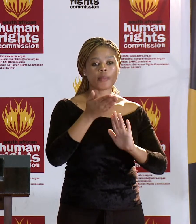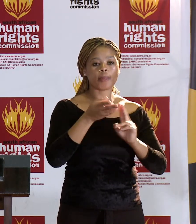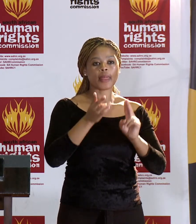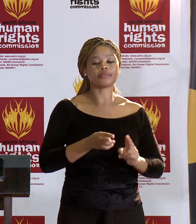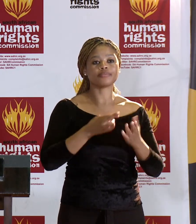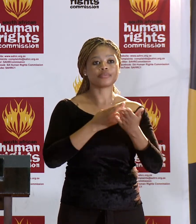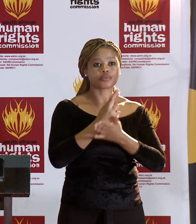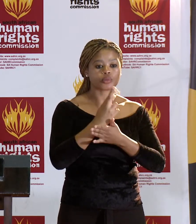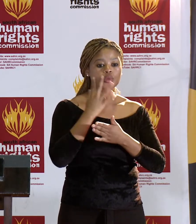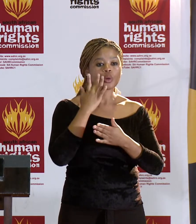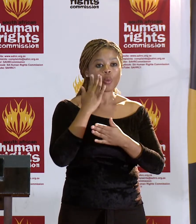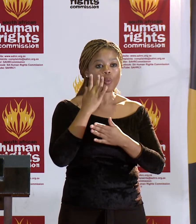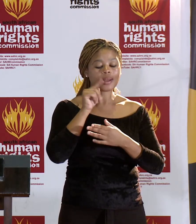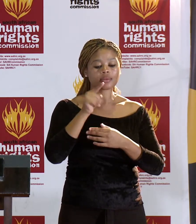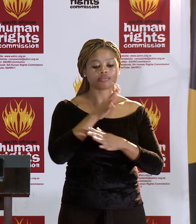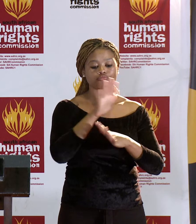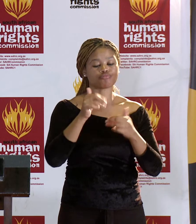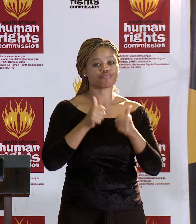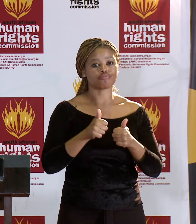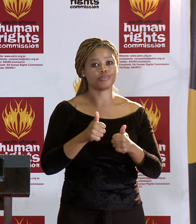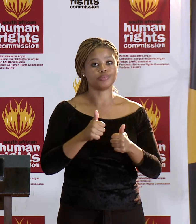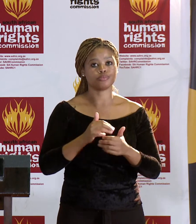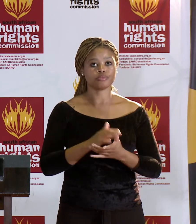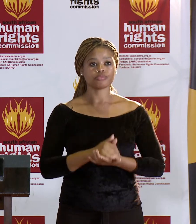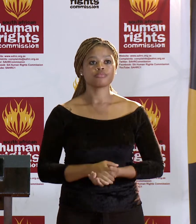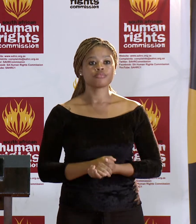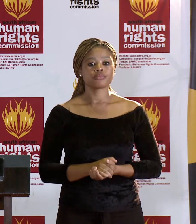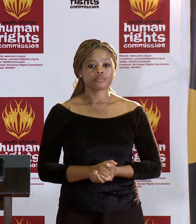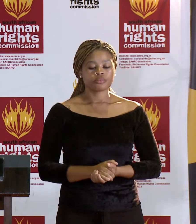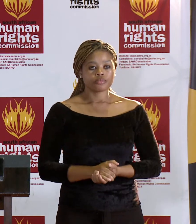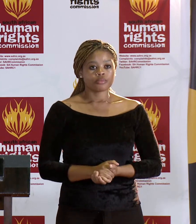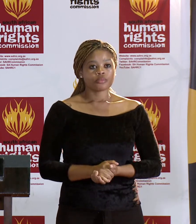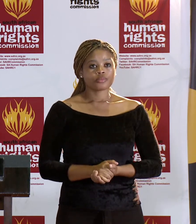rights when things are not okay.